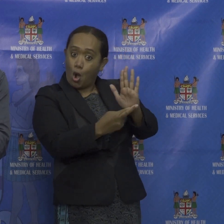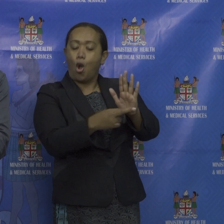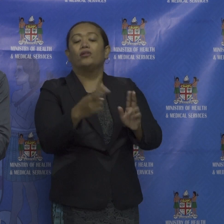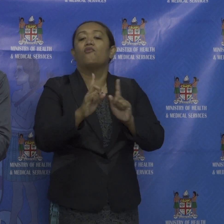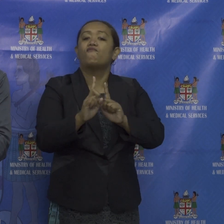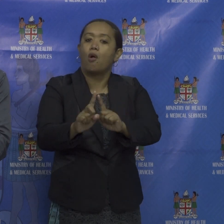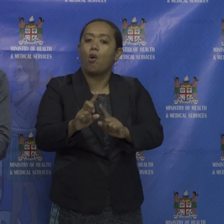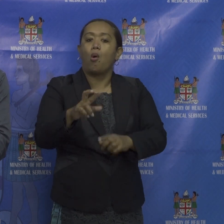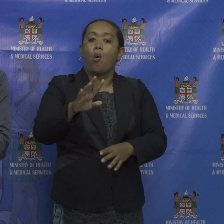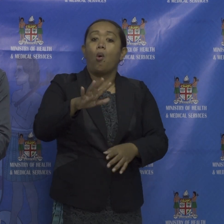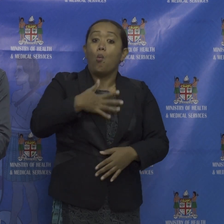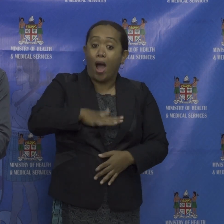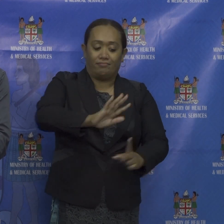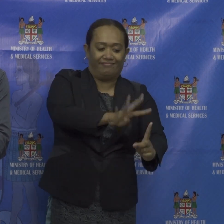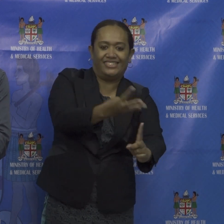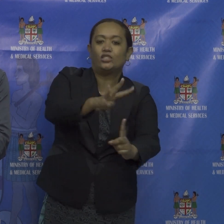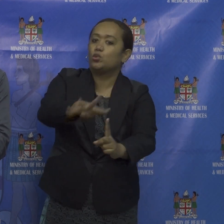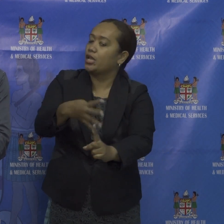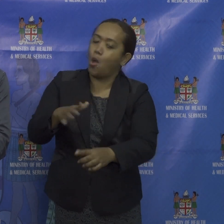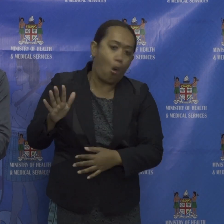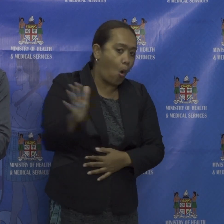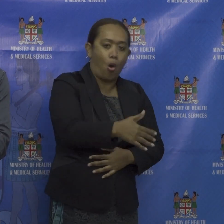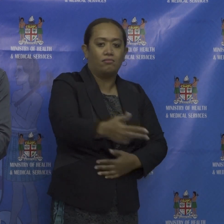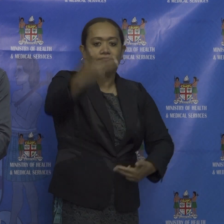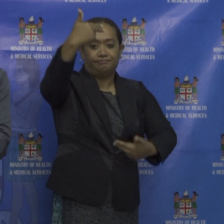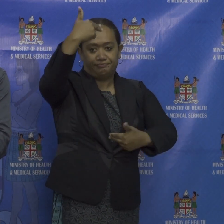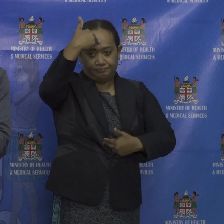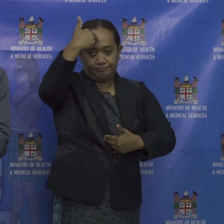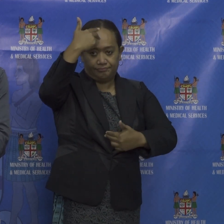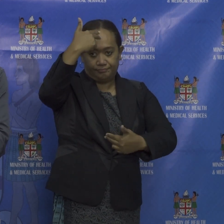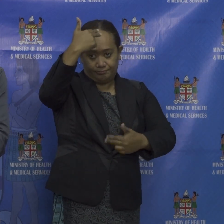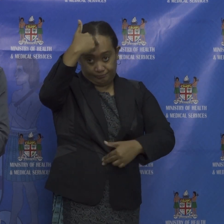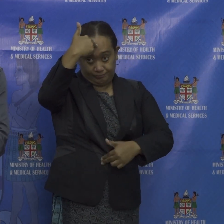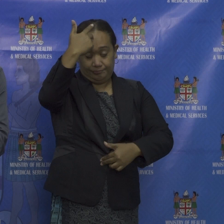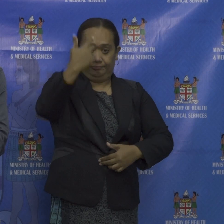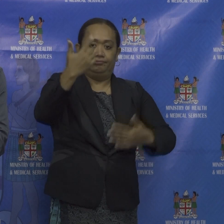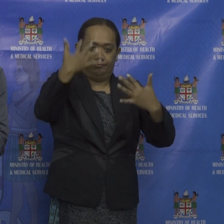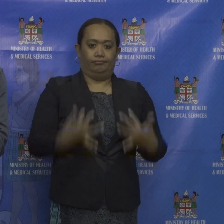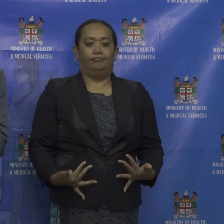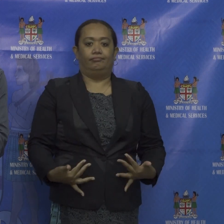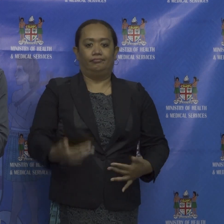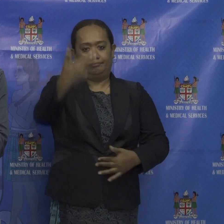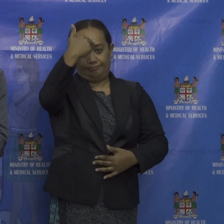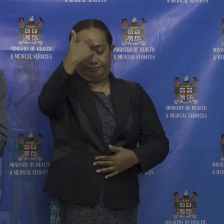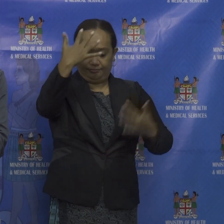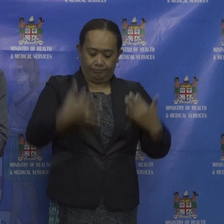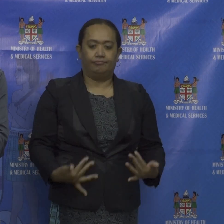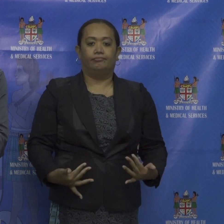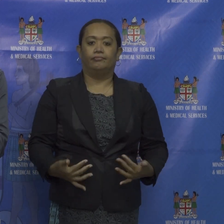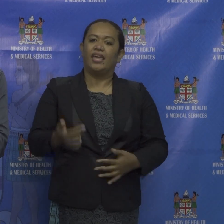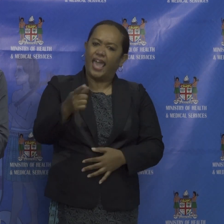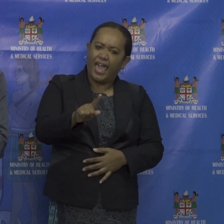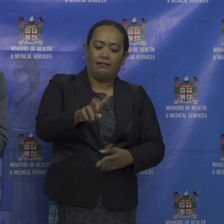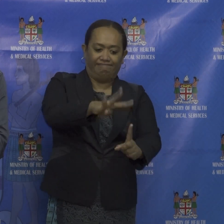and test if necessary at admission. This will be strengthened. We also be heavily